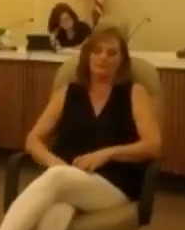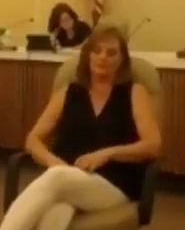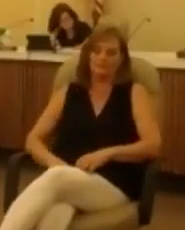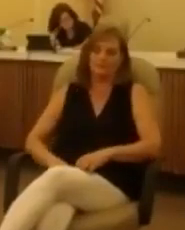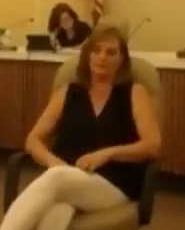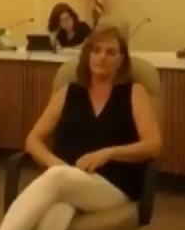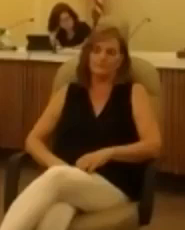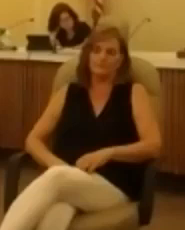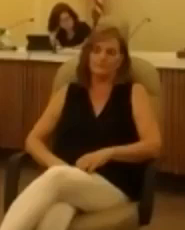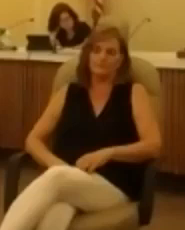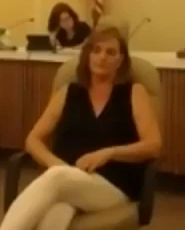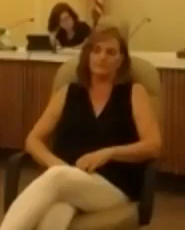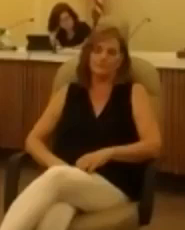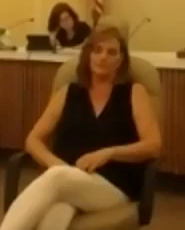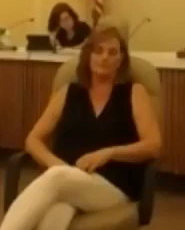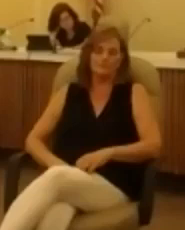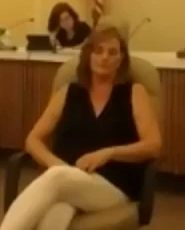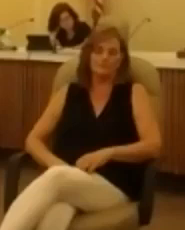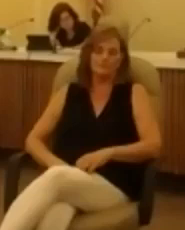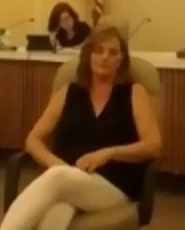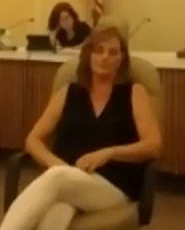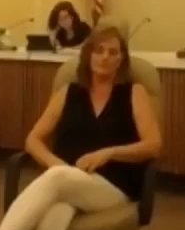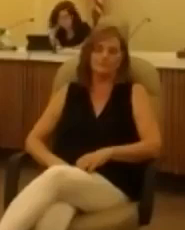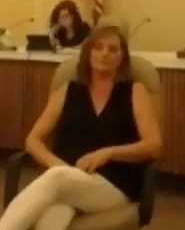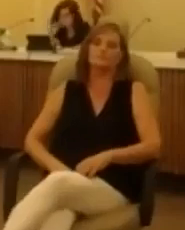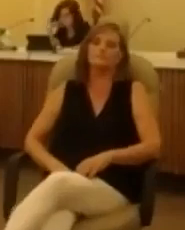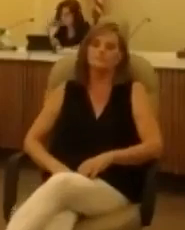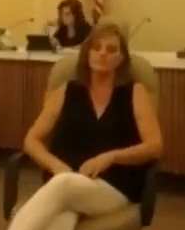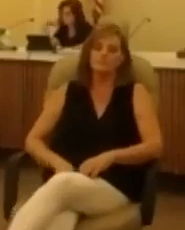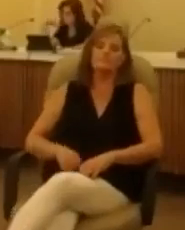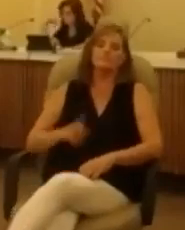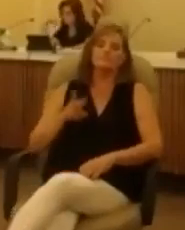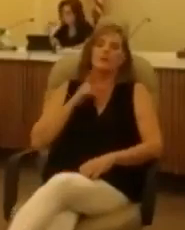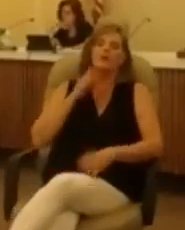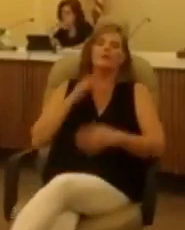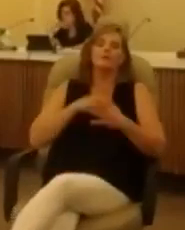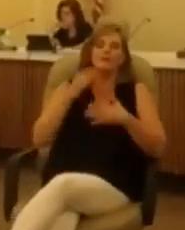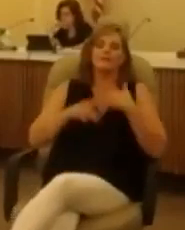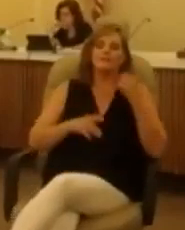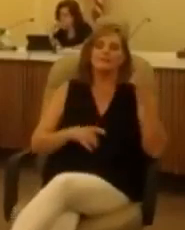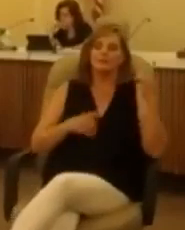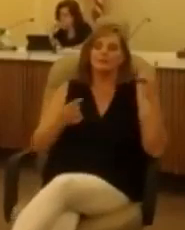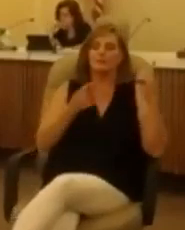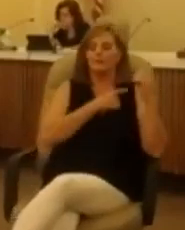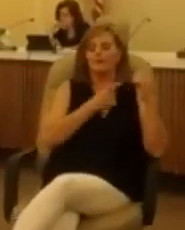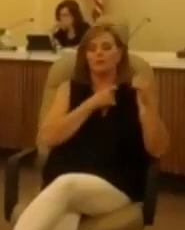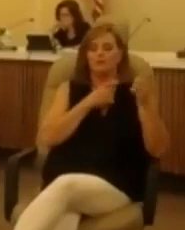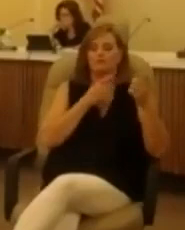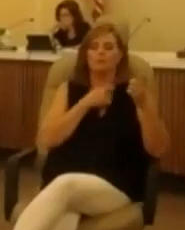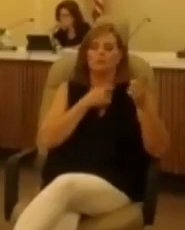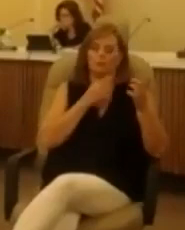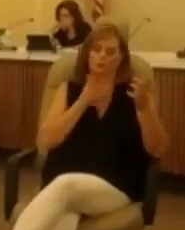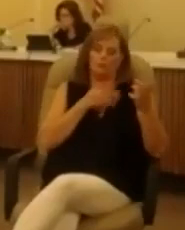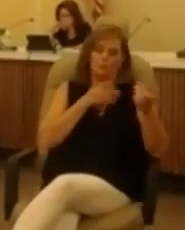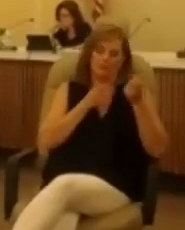Steve, that's the next one for 480 Oh. Pinnacle. sorry. So this one we've had a letter for a while